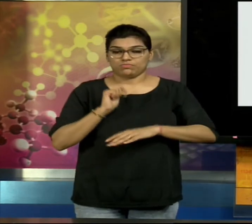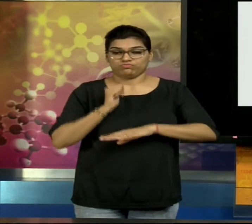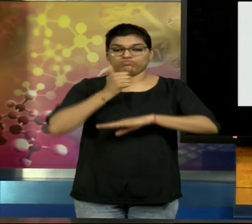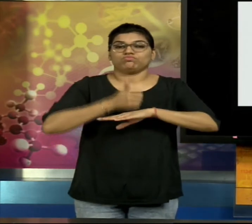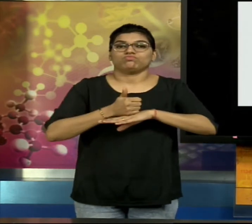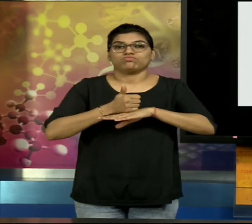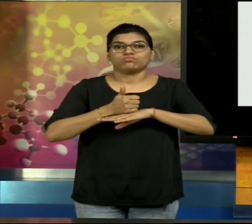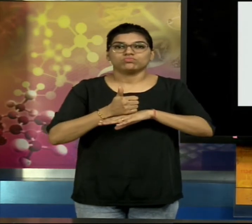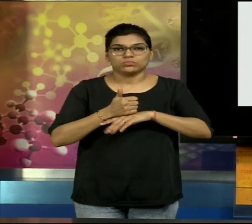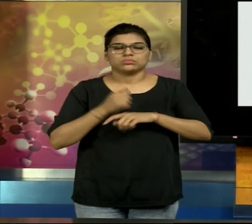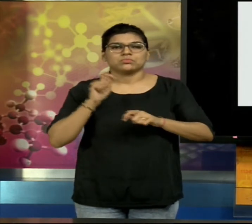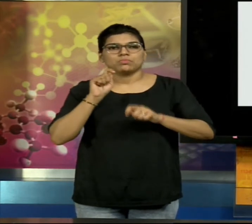chain stores.